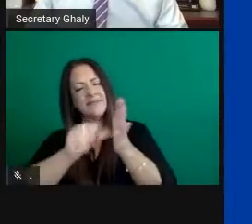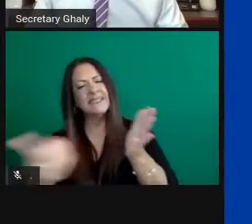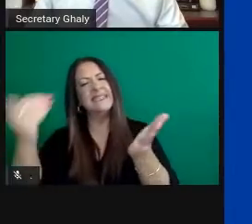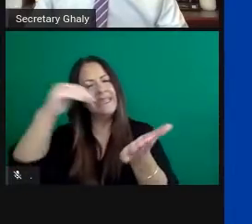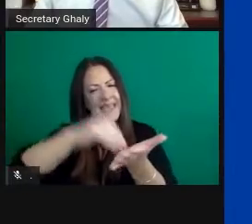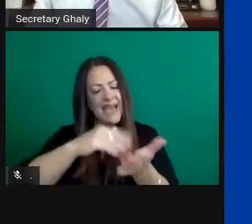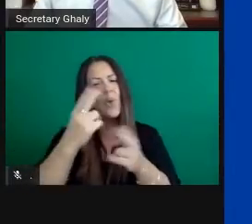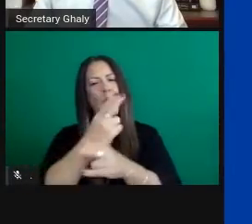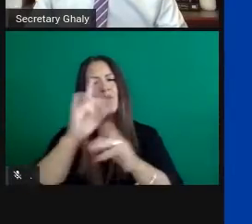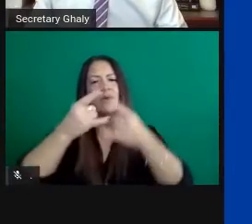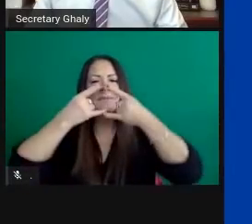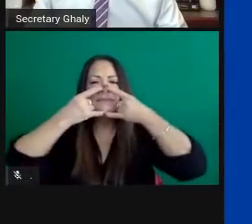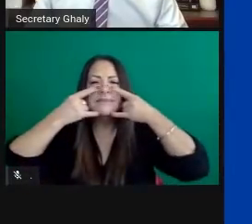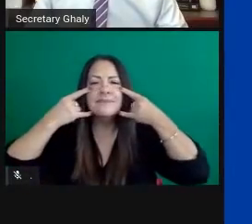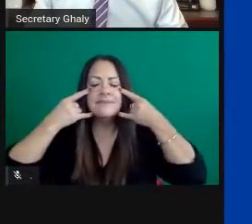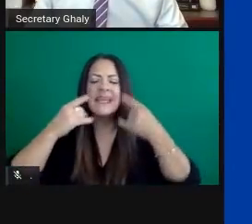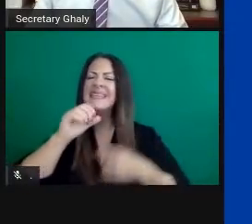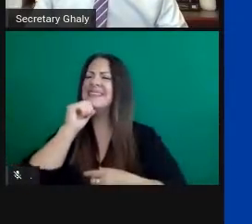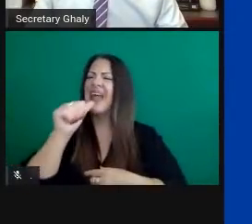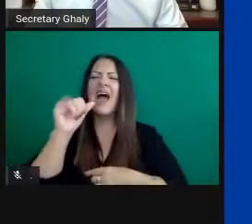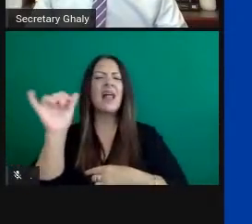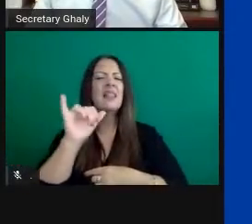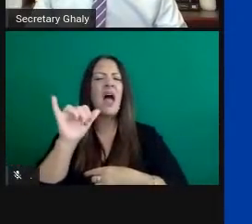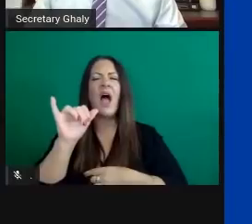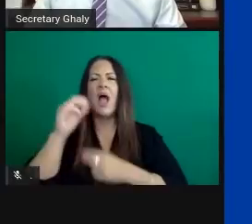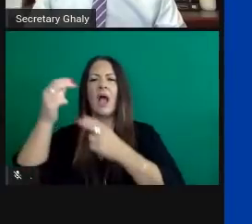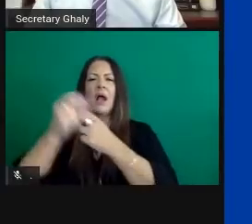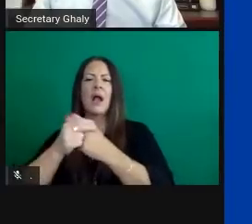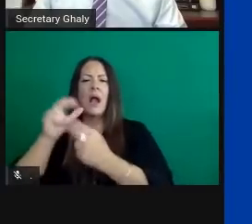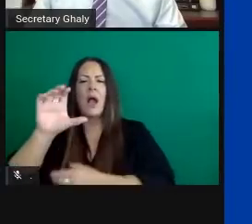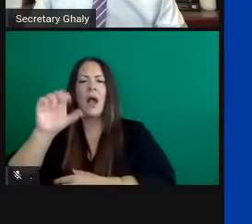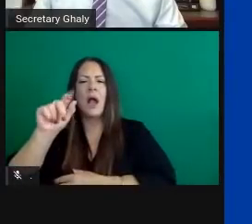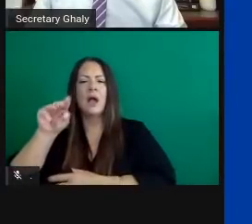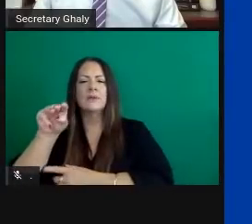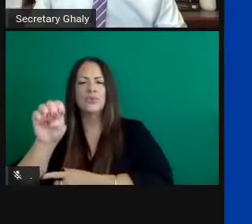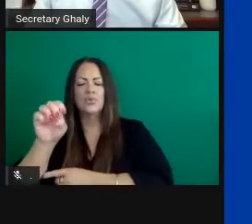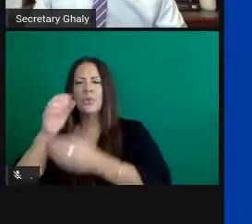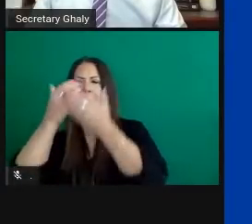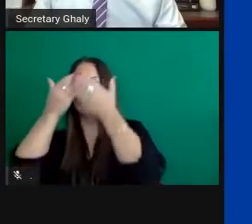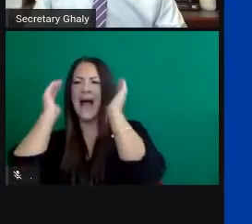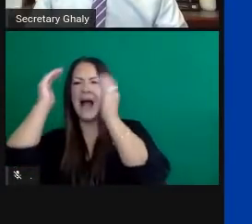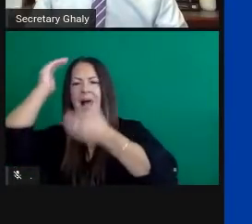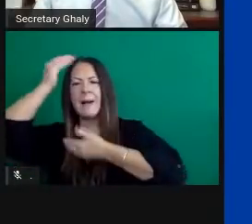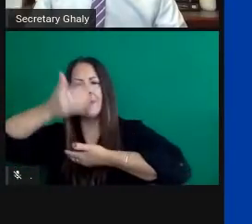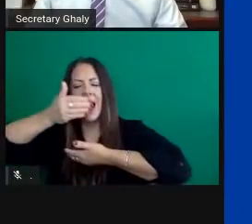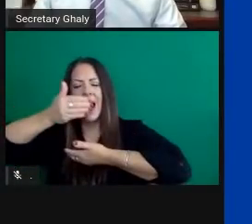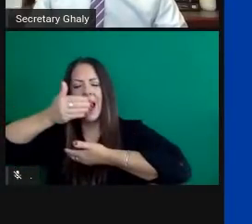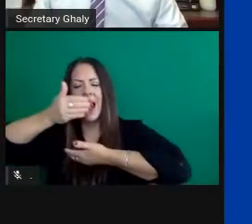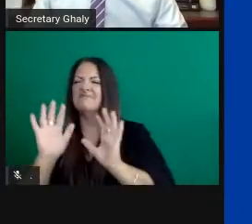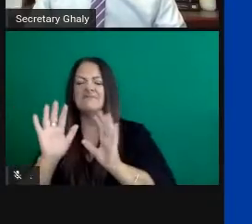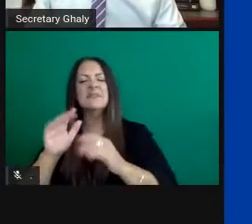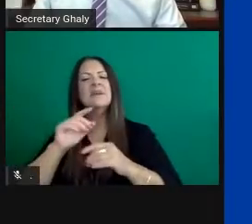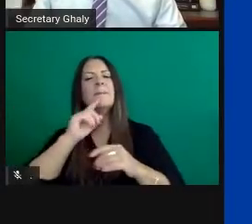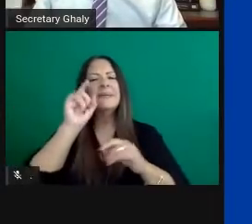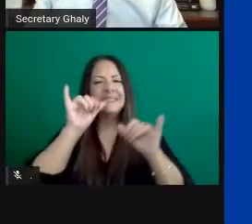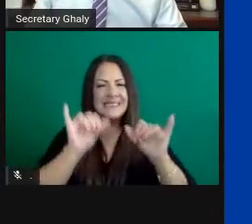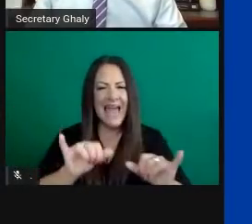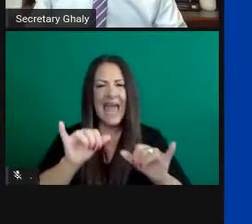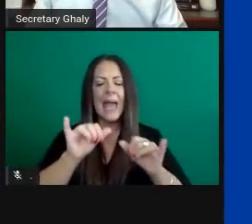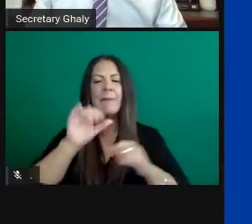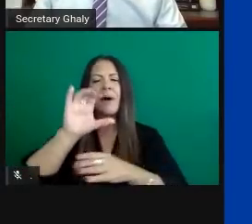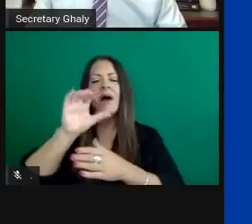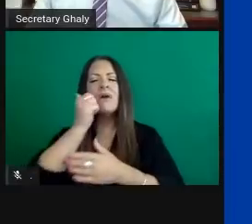covering, and that's not the costume mask that you have. It needs to be a cloth face covering, just like you do